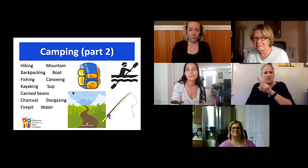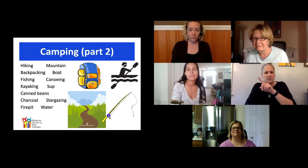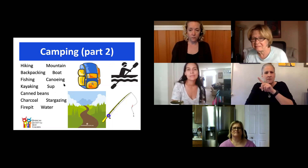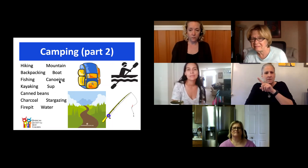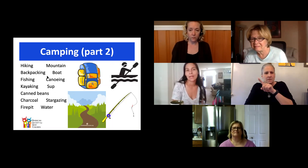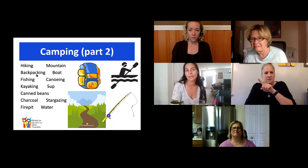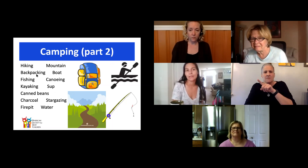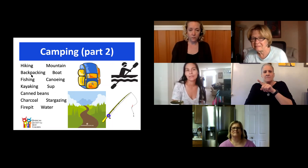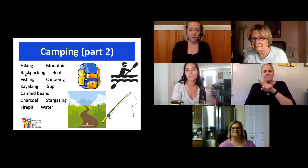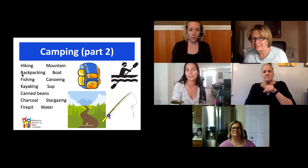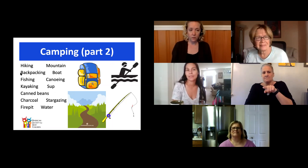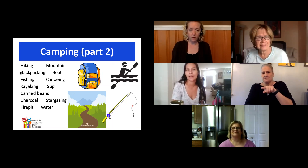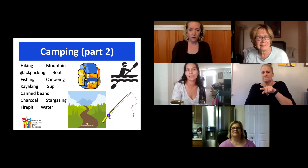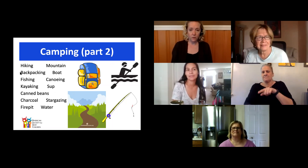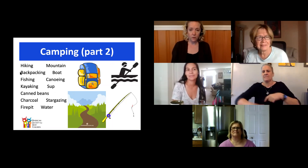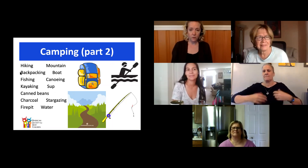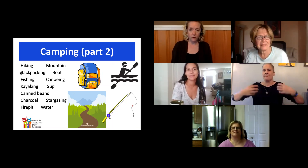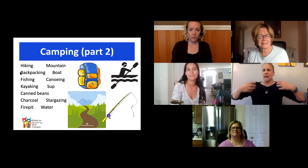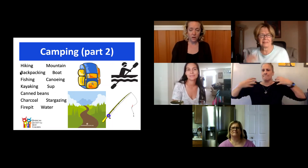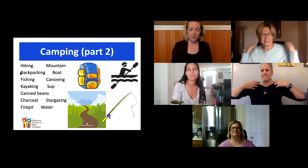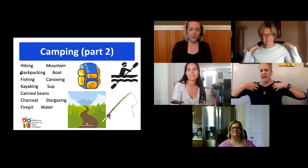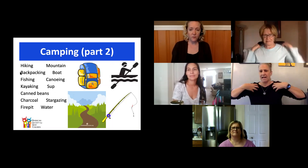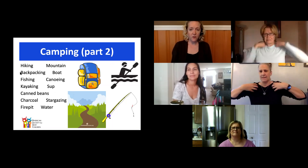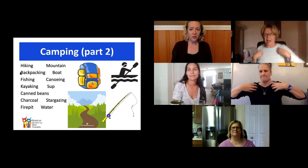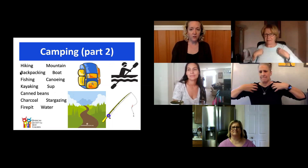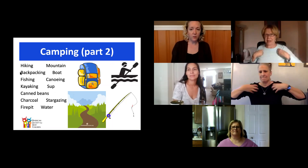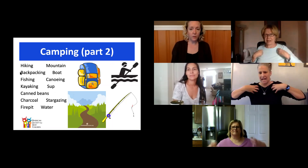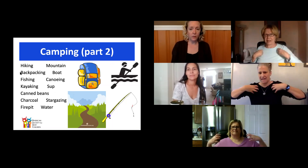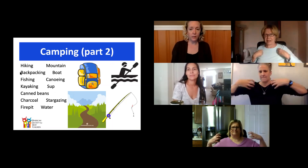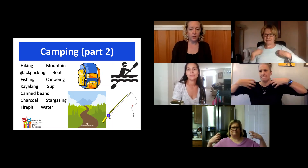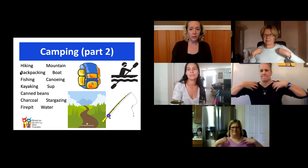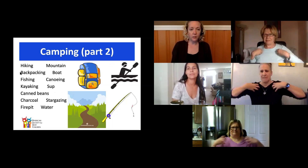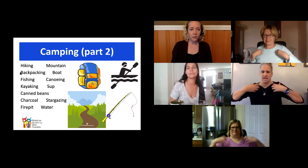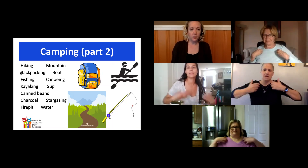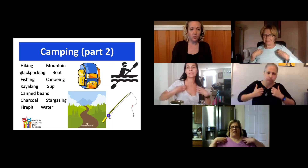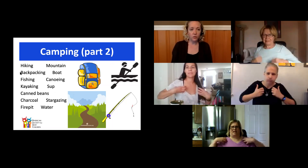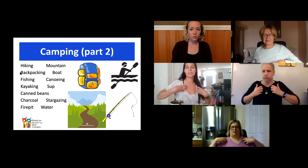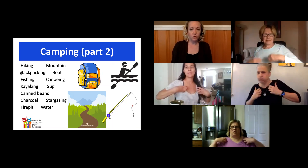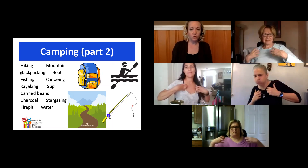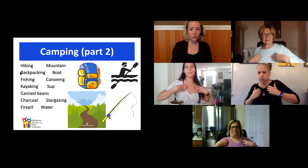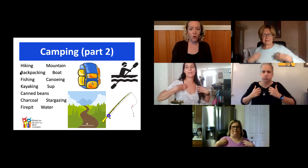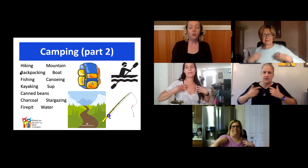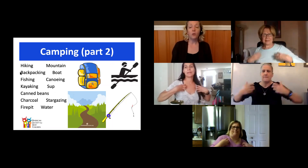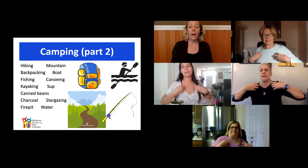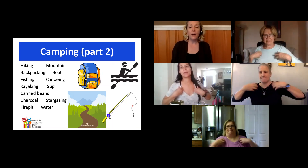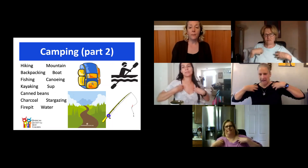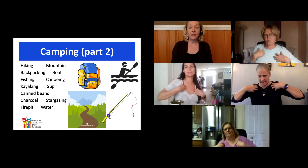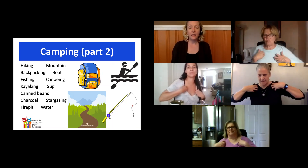Okay, I feel like we've already covered a bunch of these. So backpacking, this is backpack.